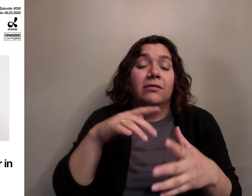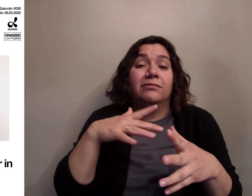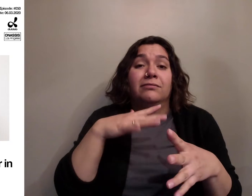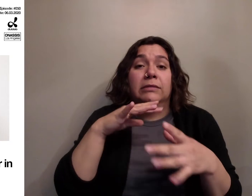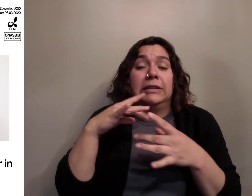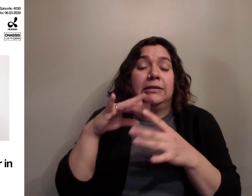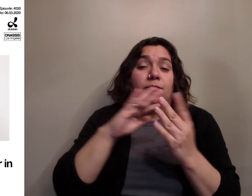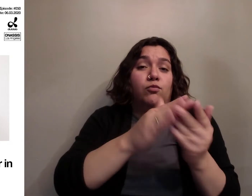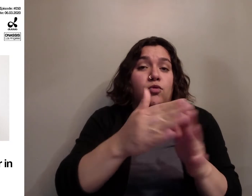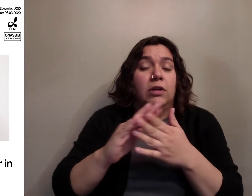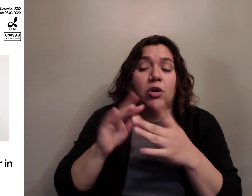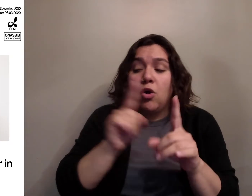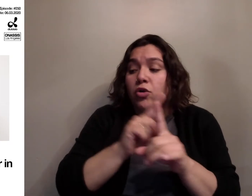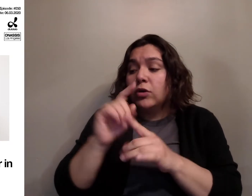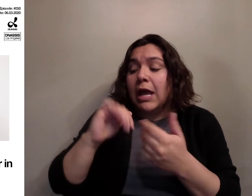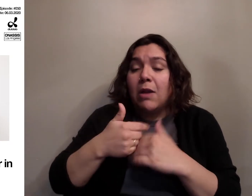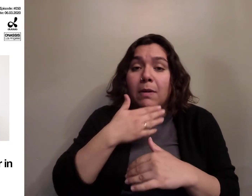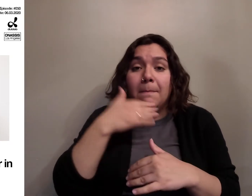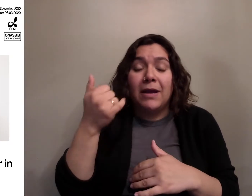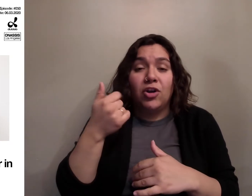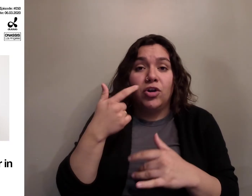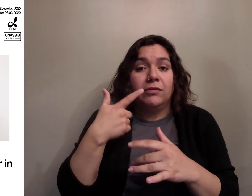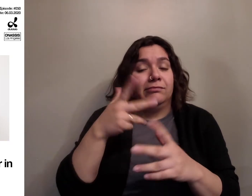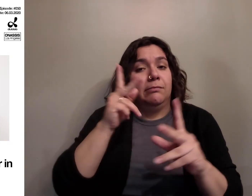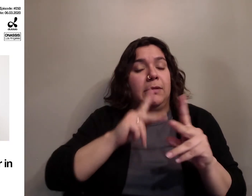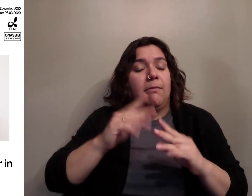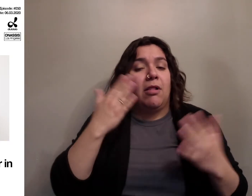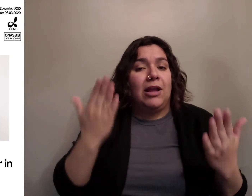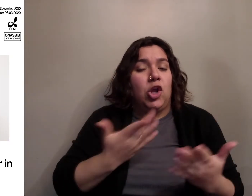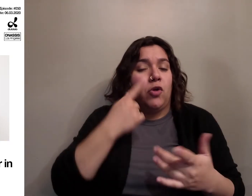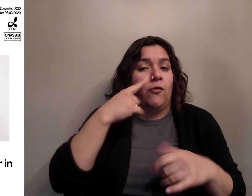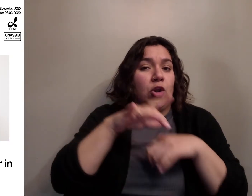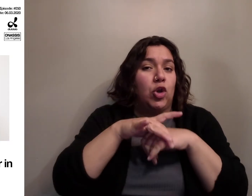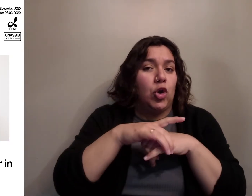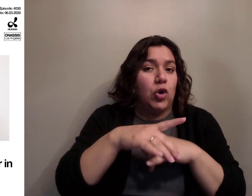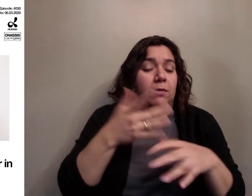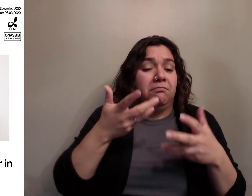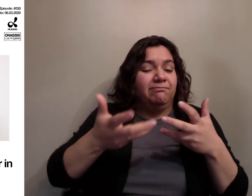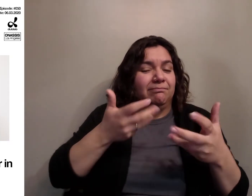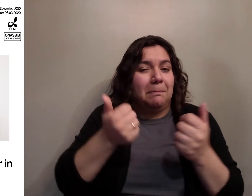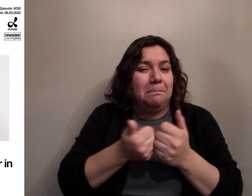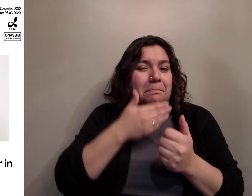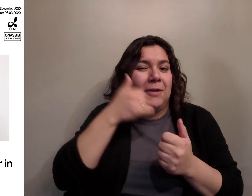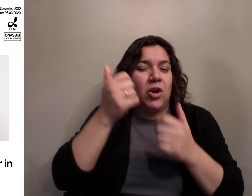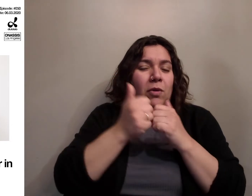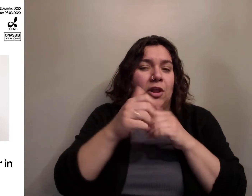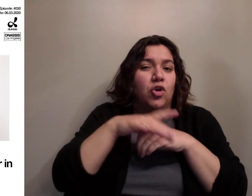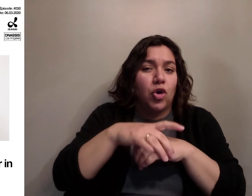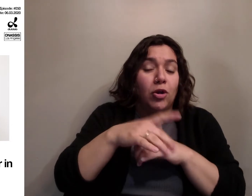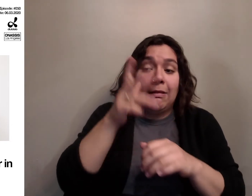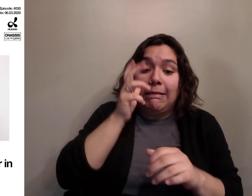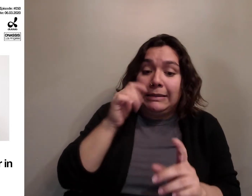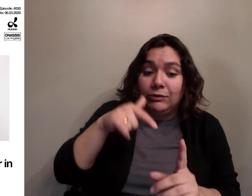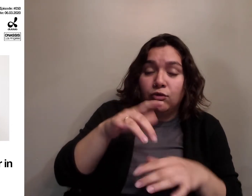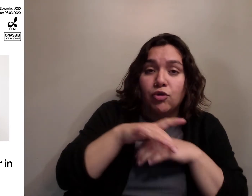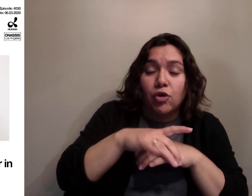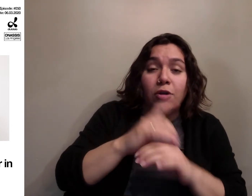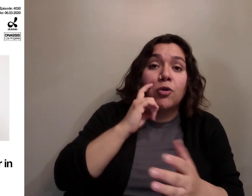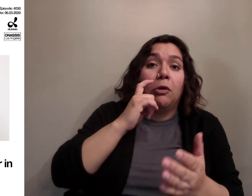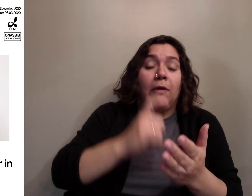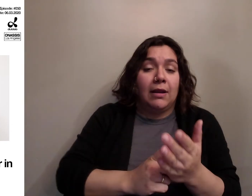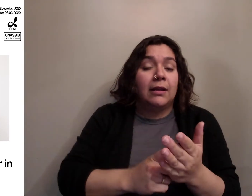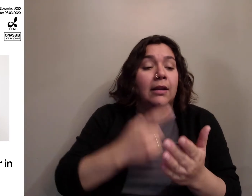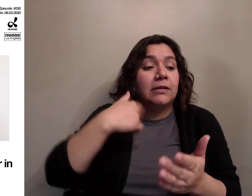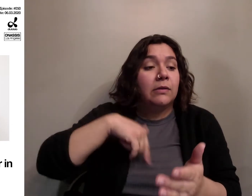better, participants in our communities? But also, how do we be better creatures of the earth and treat the earth better and